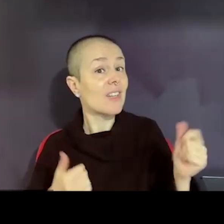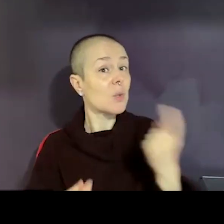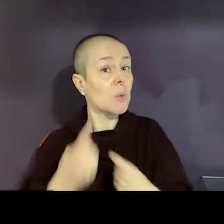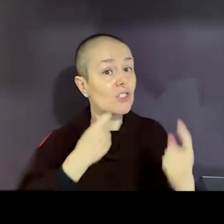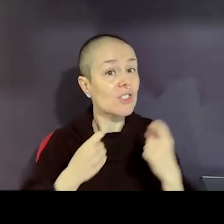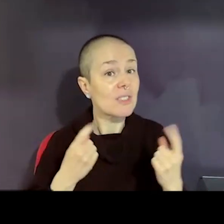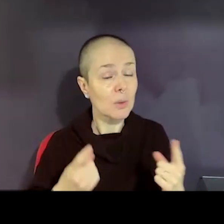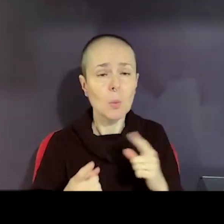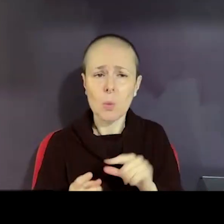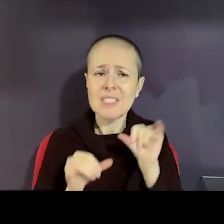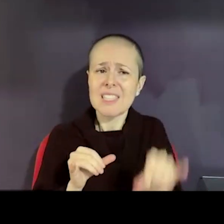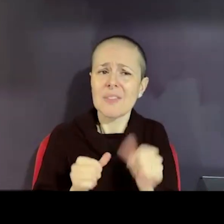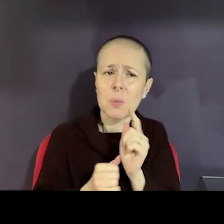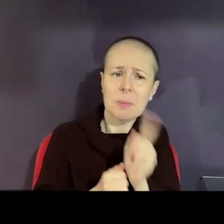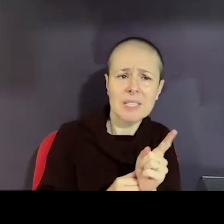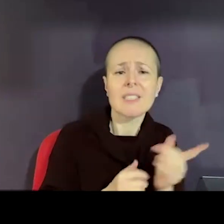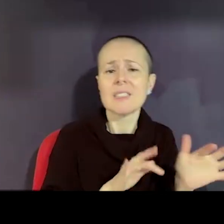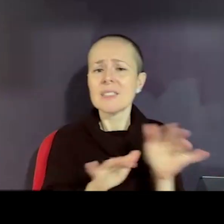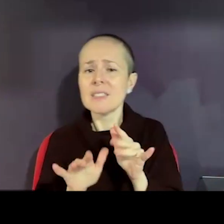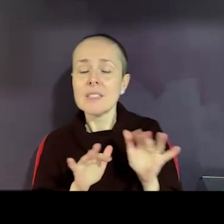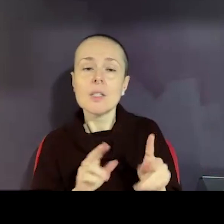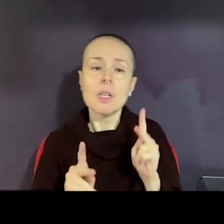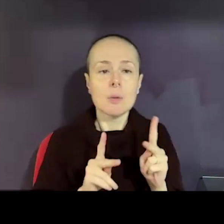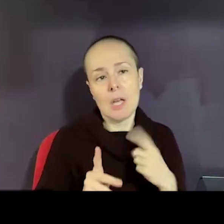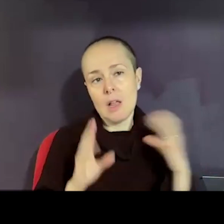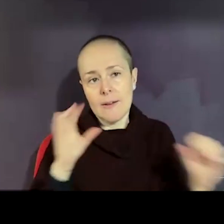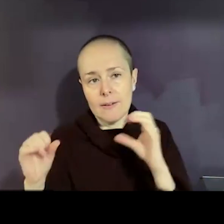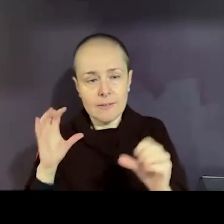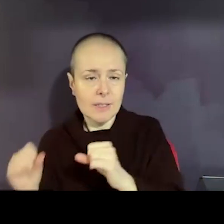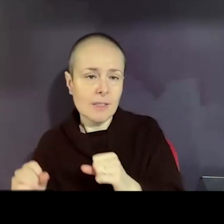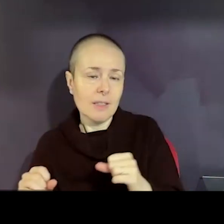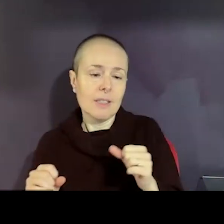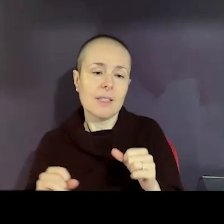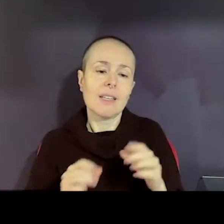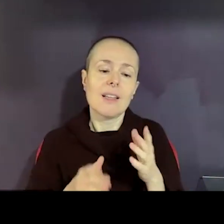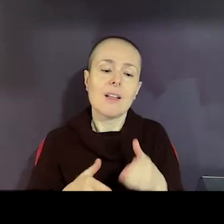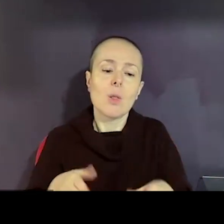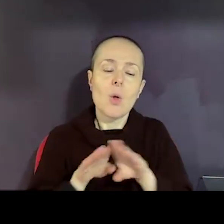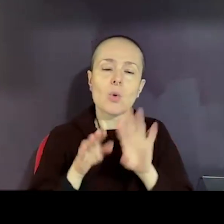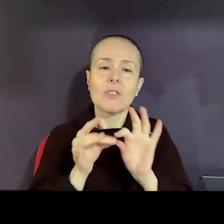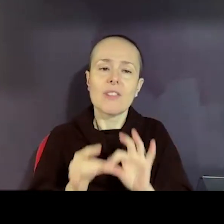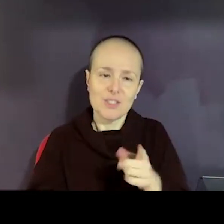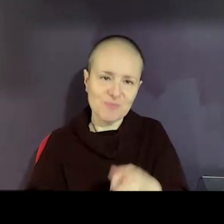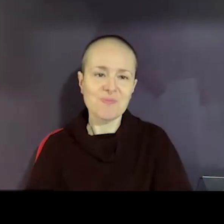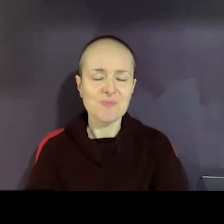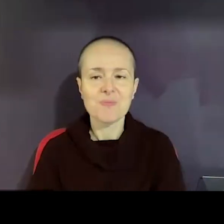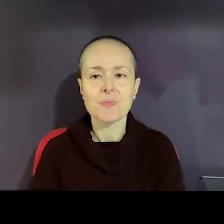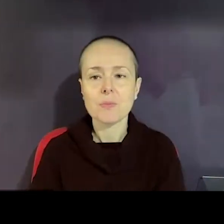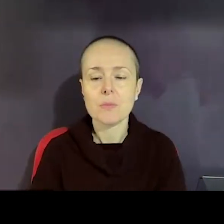questions, and we'll stick around for a couple of minutes while people do the actions and put your closing reflections in the chat.